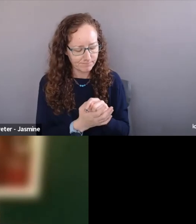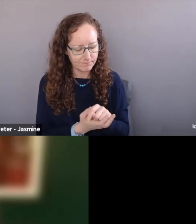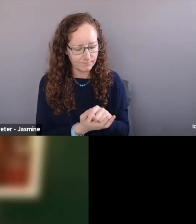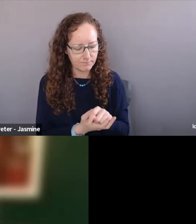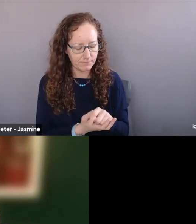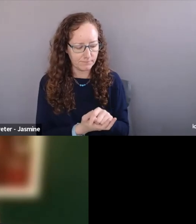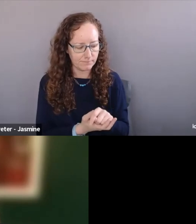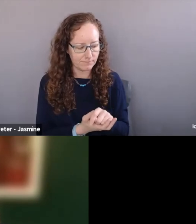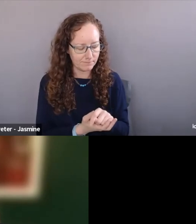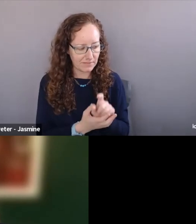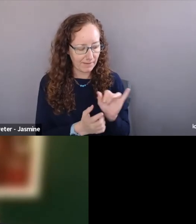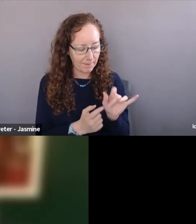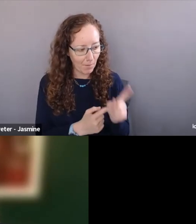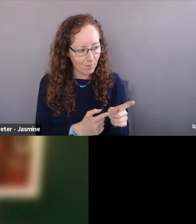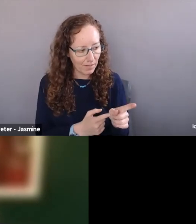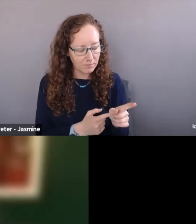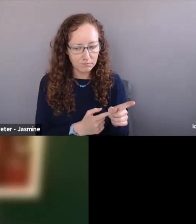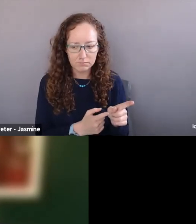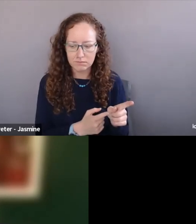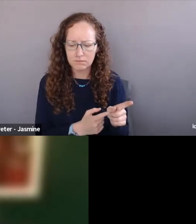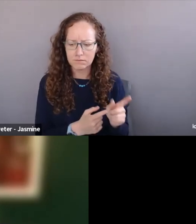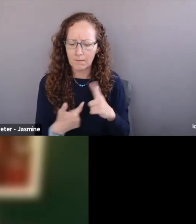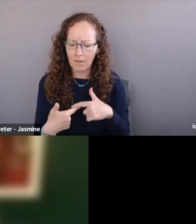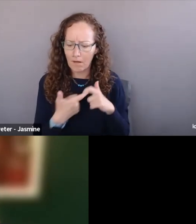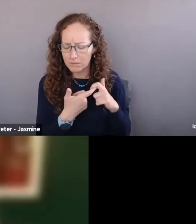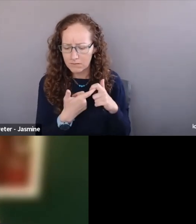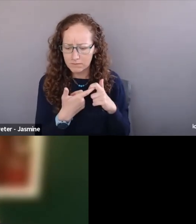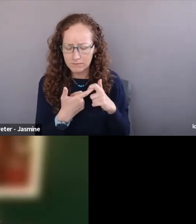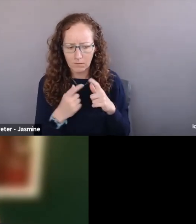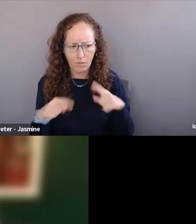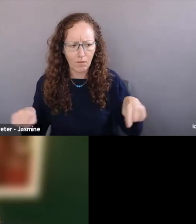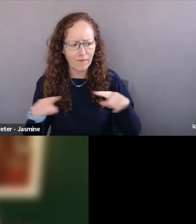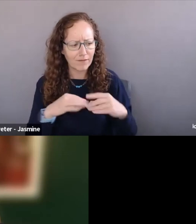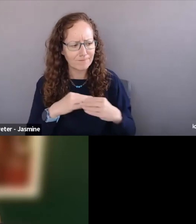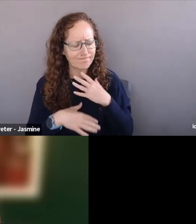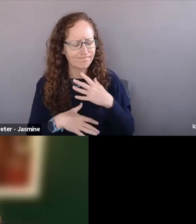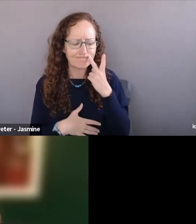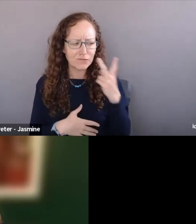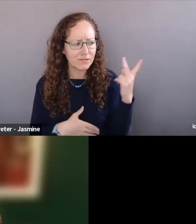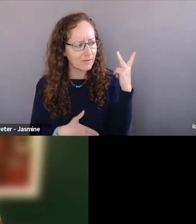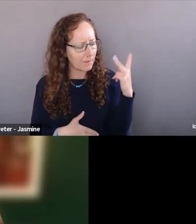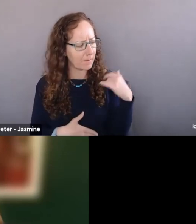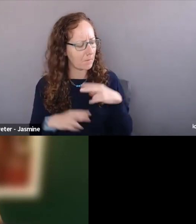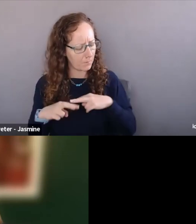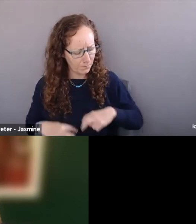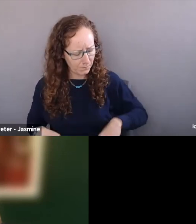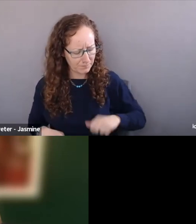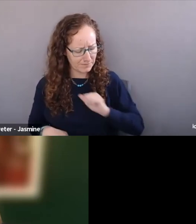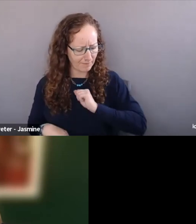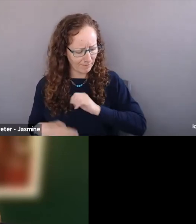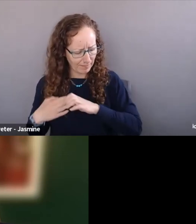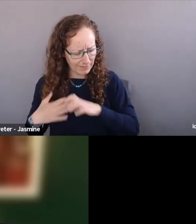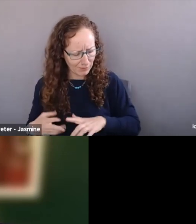at its best, made us all reflect about how we as leaders, as humans,